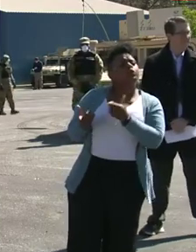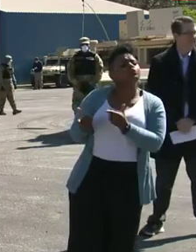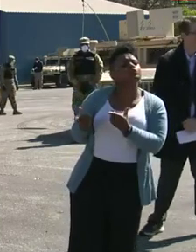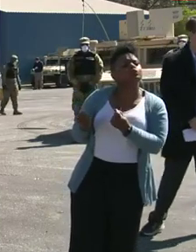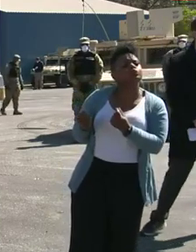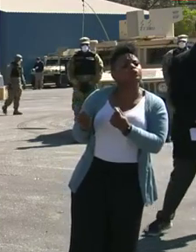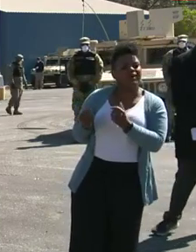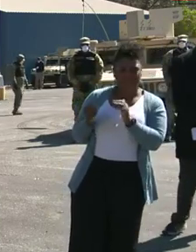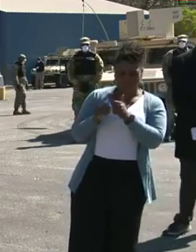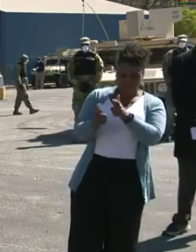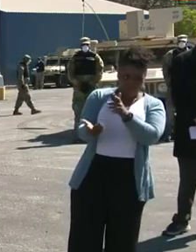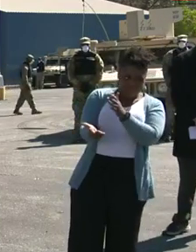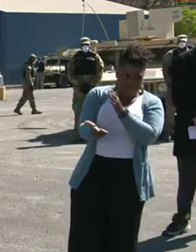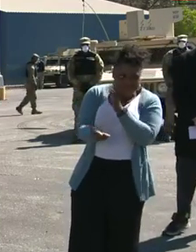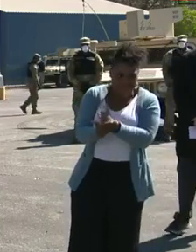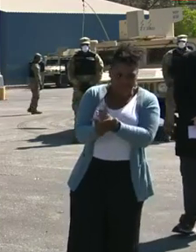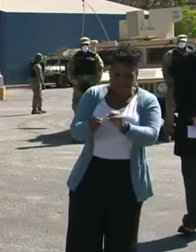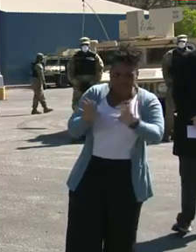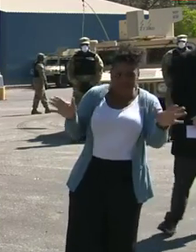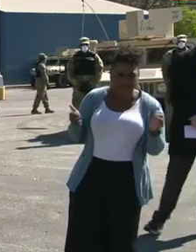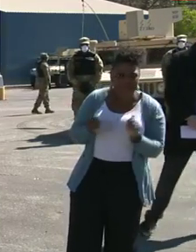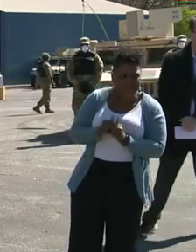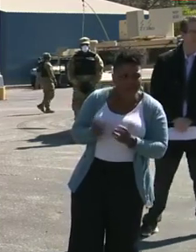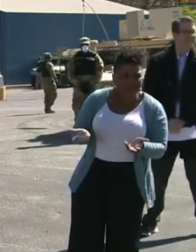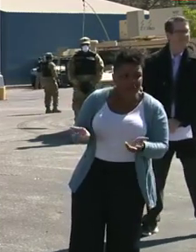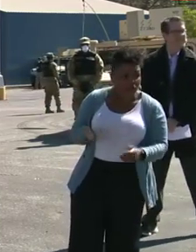any have happened? Are you asking me the number?